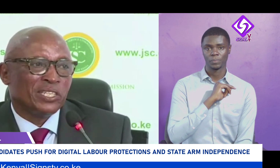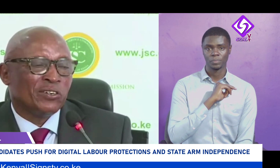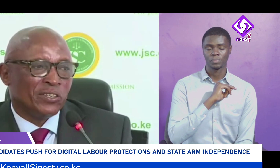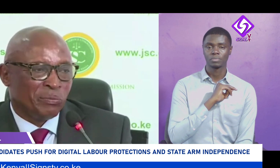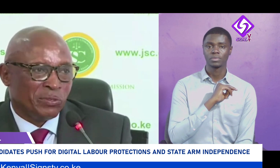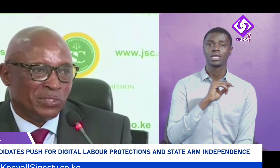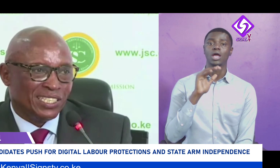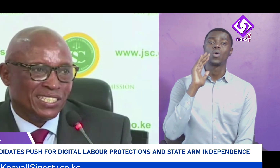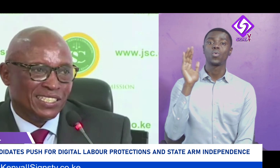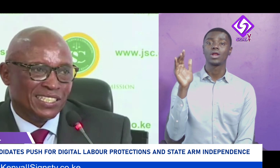called upon